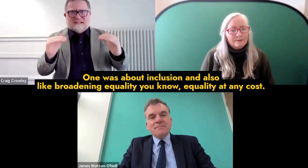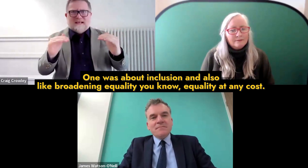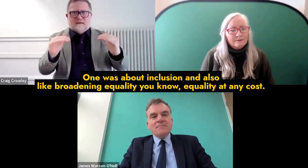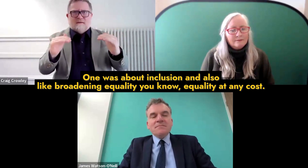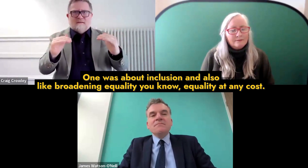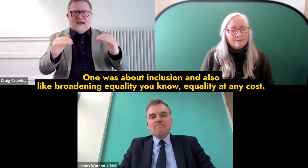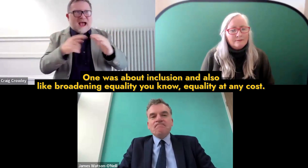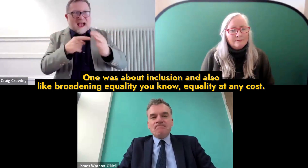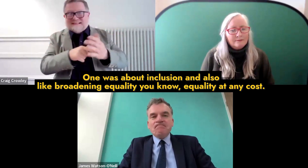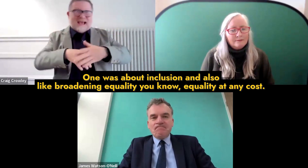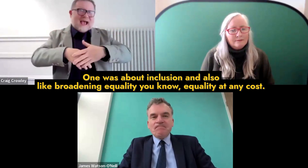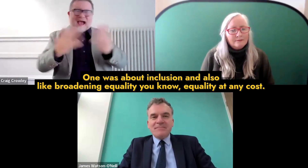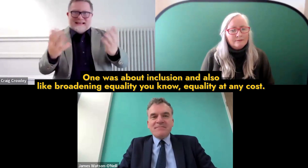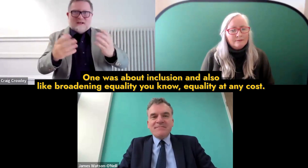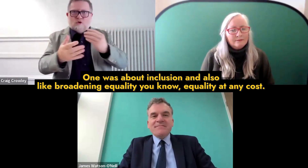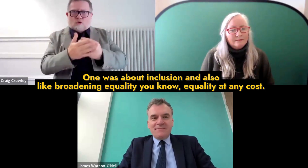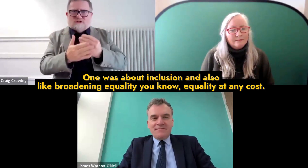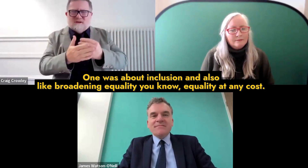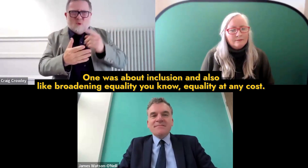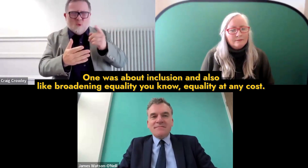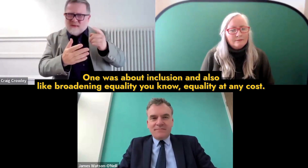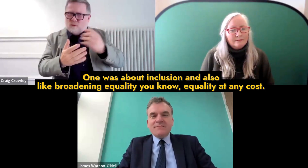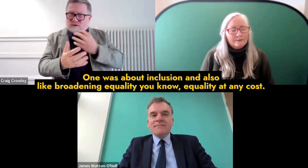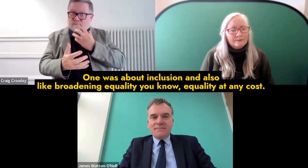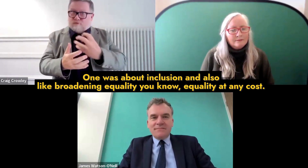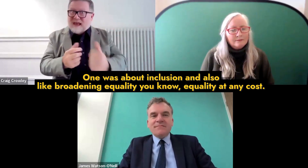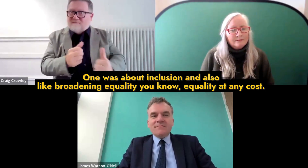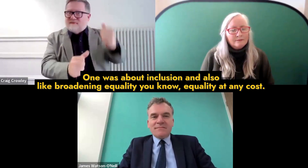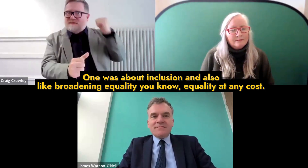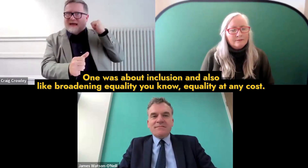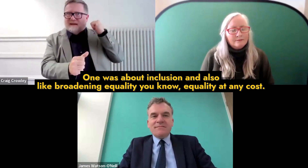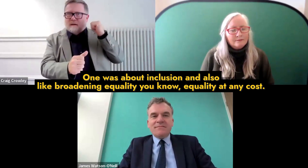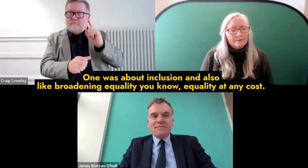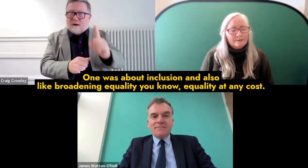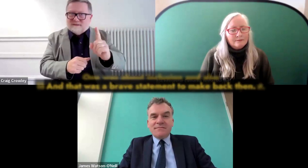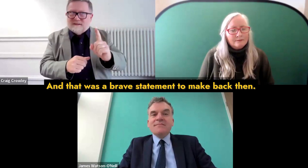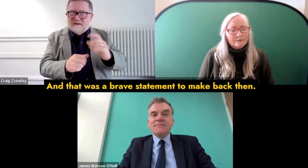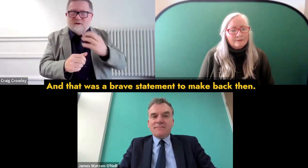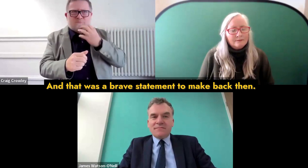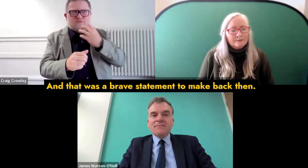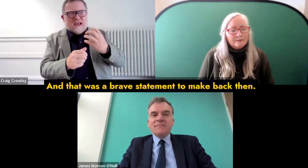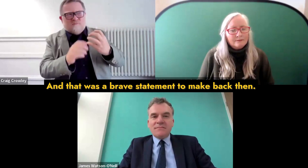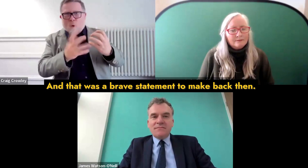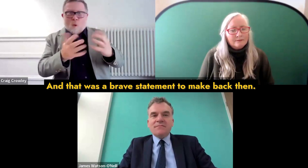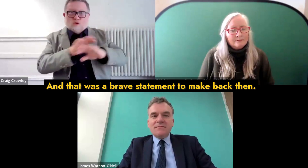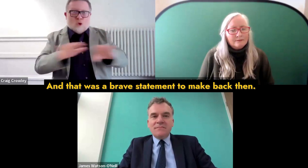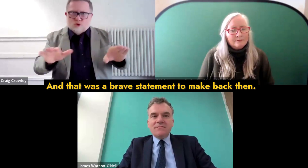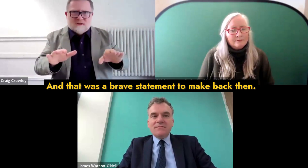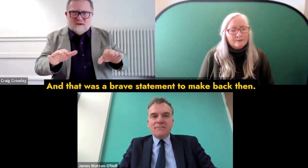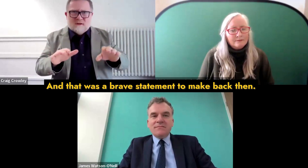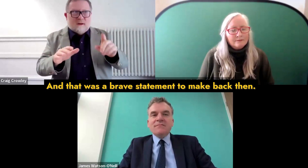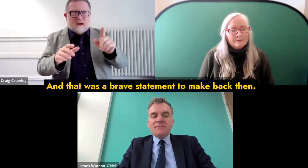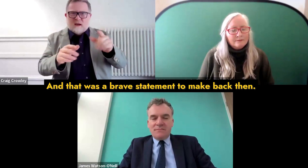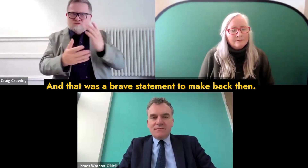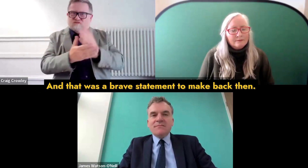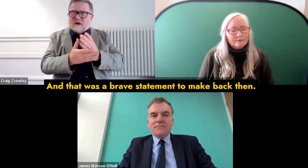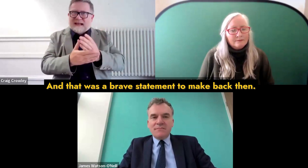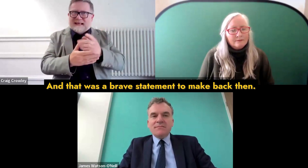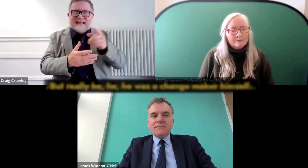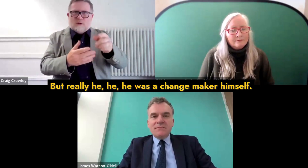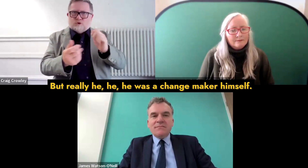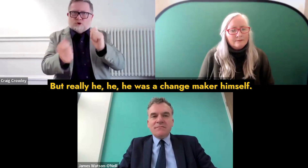broadening equality. You know, equality at any cost, and that was a brave statement to make back